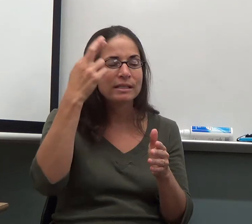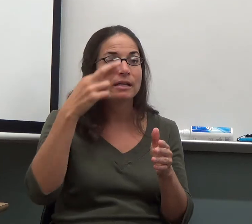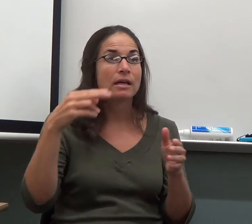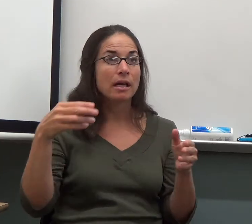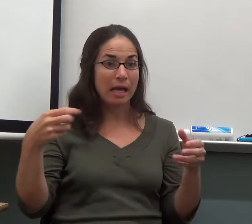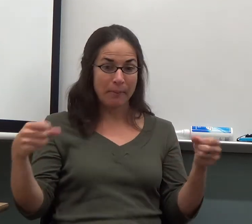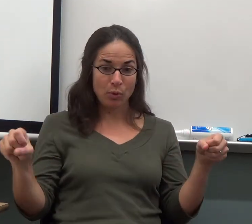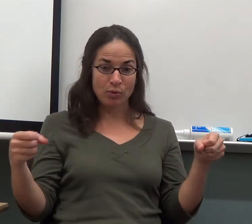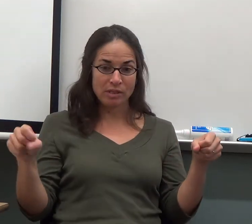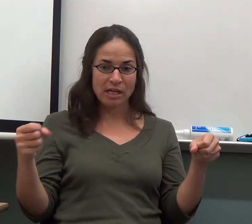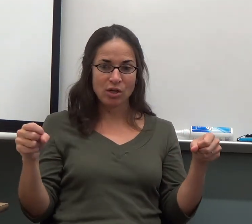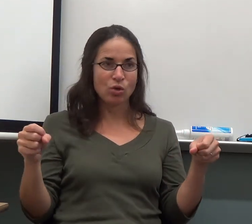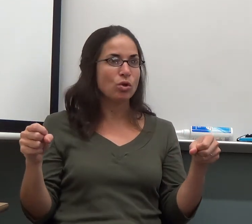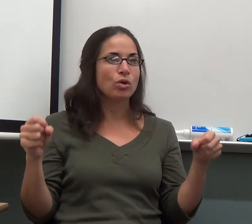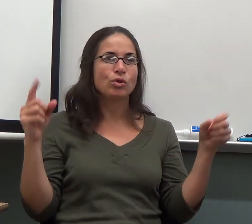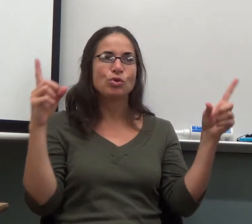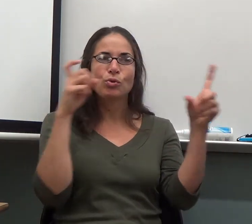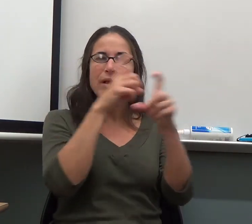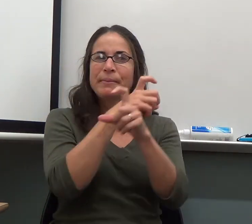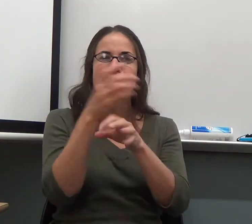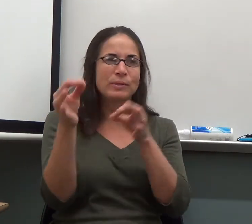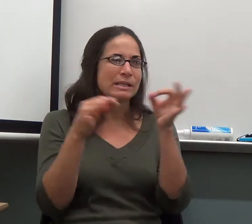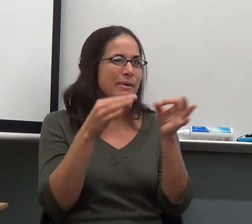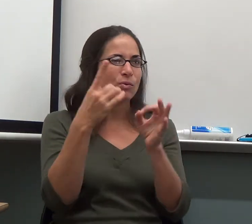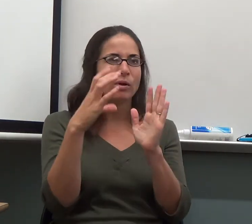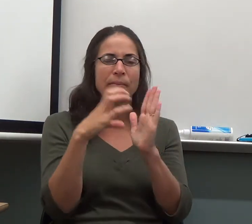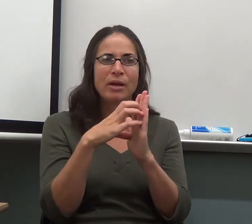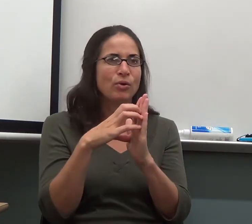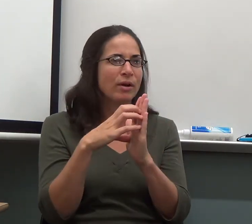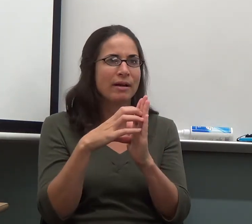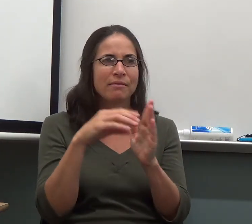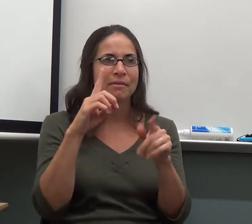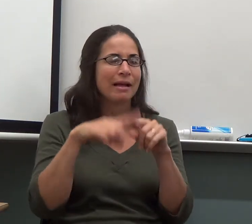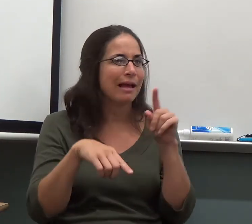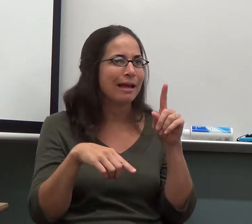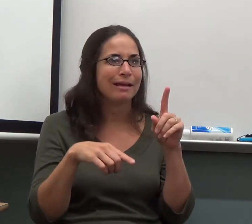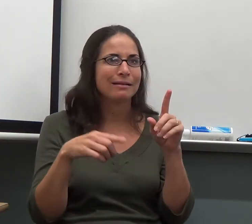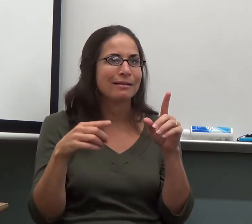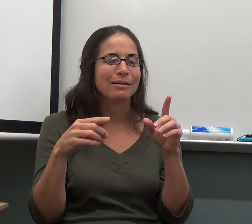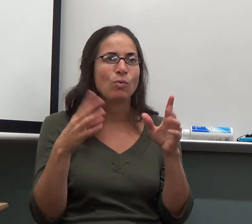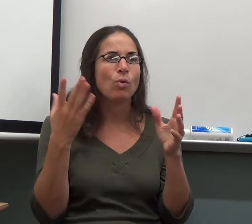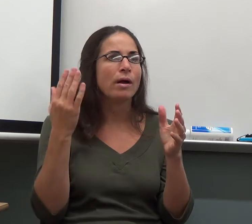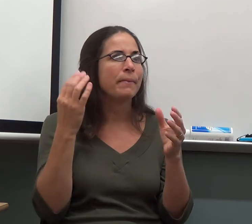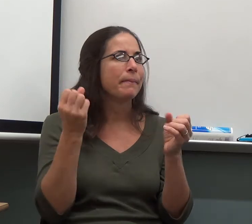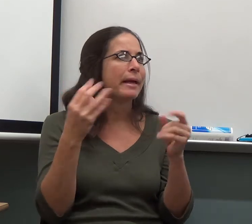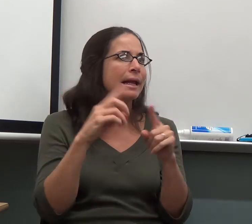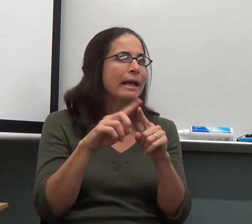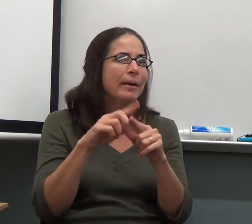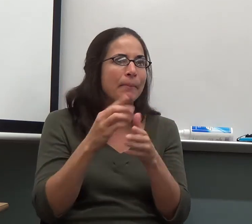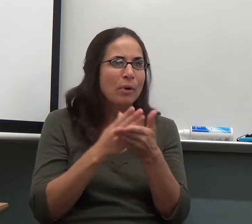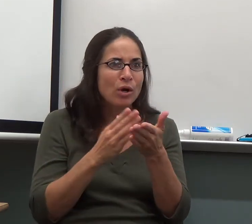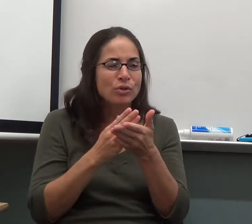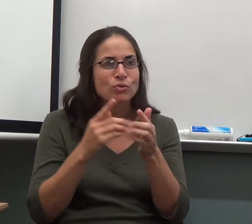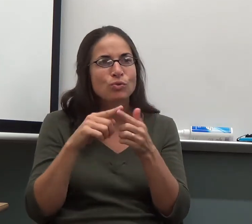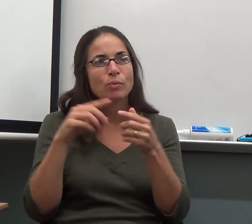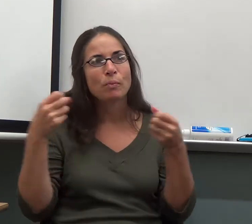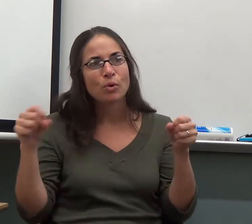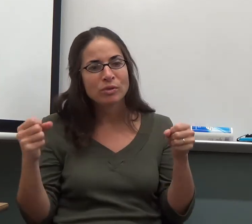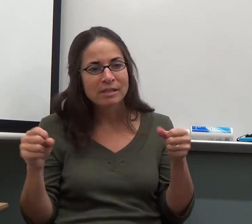is too complicated to explain in one paragraph. Right? There are all sorts of different parts to a motorcycle. There's the engine, the